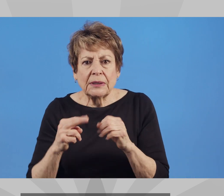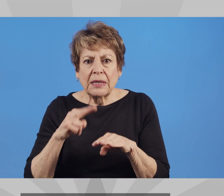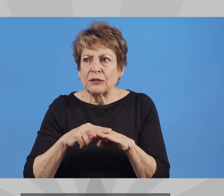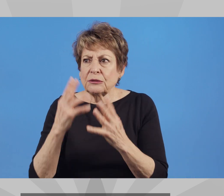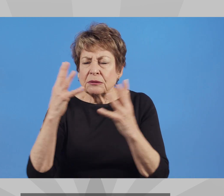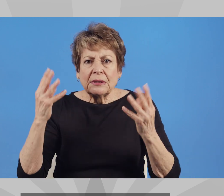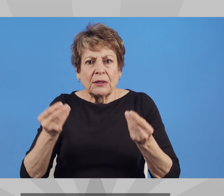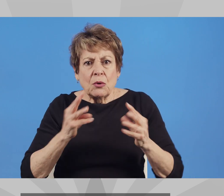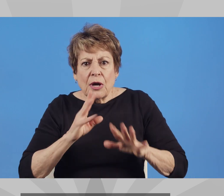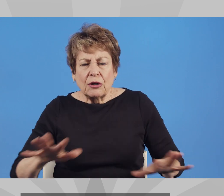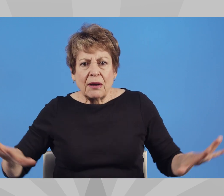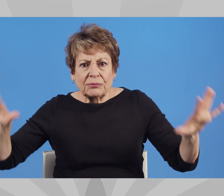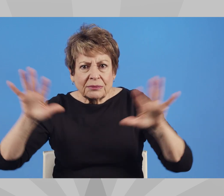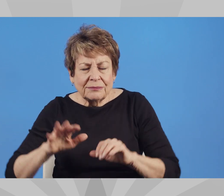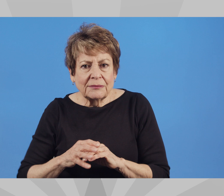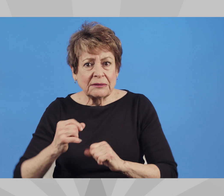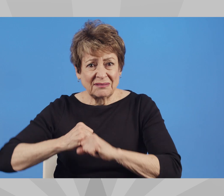preserve our natural resources,